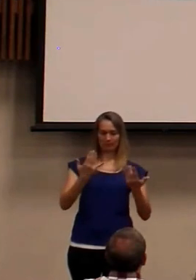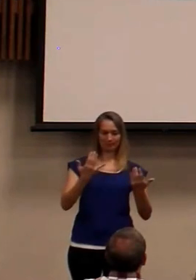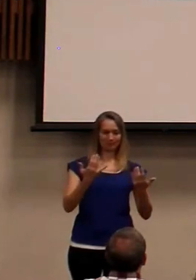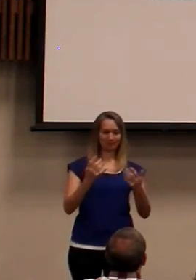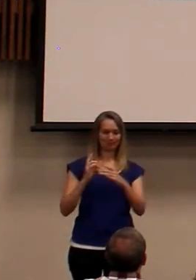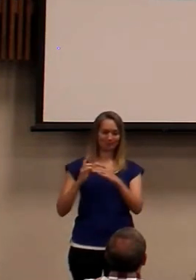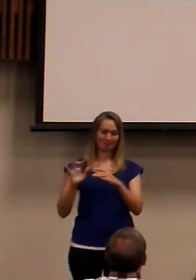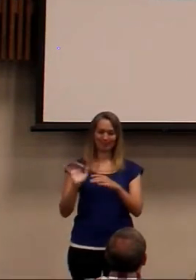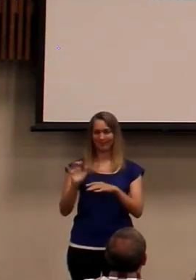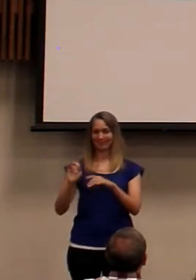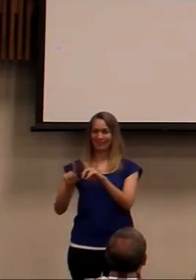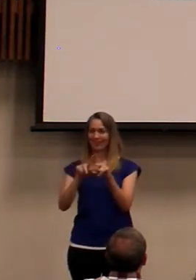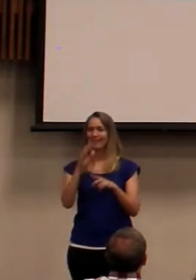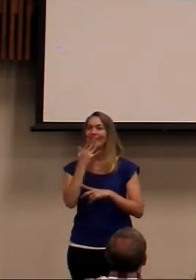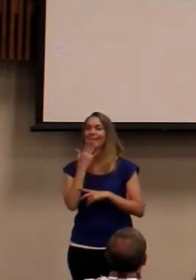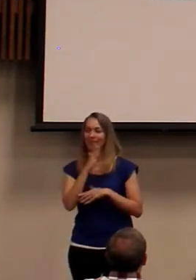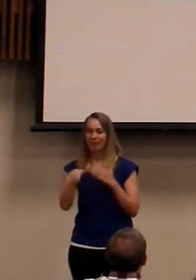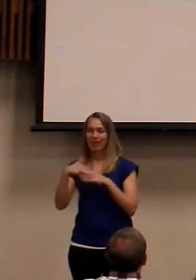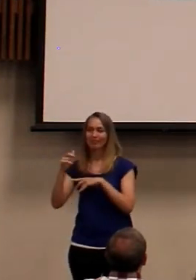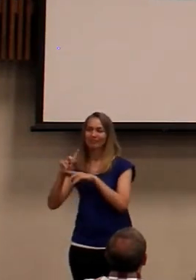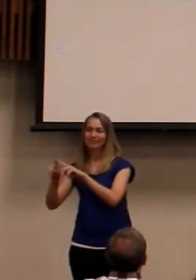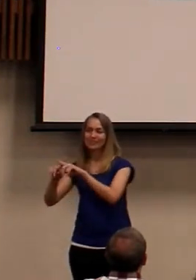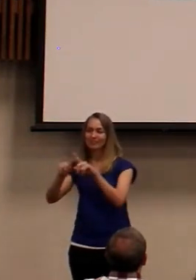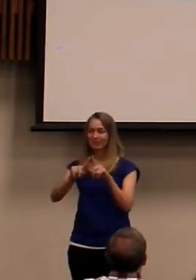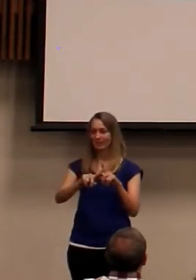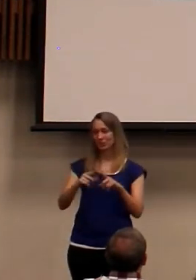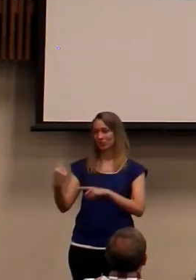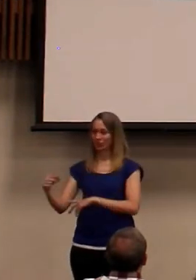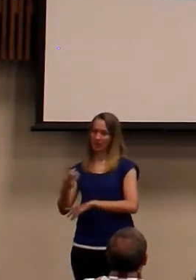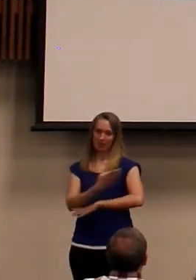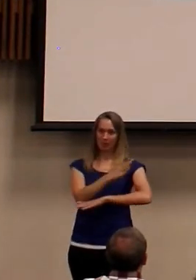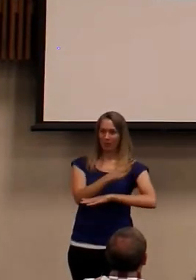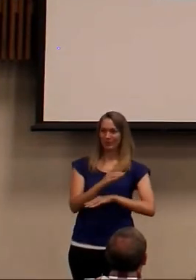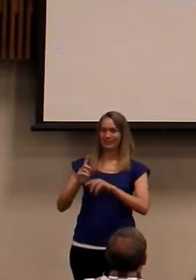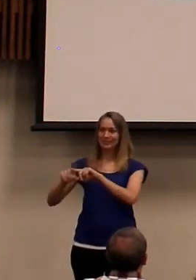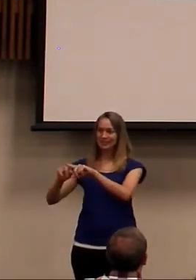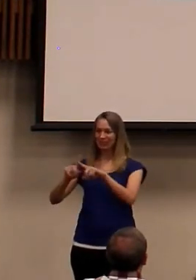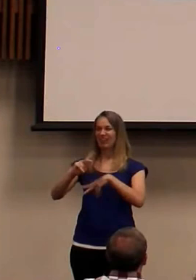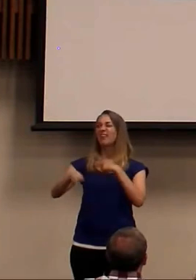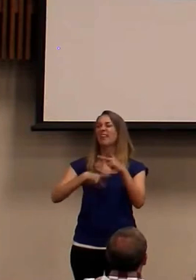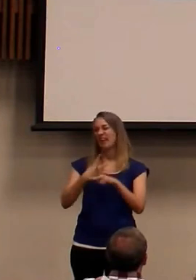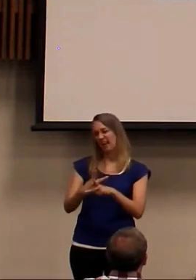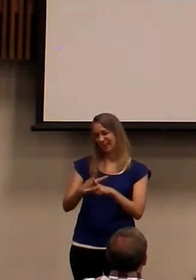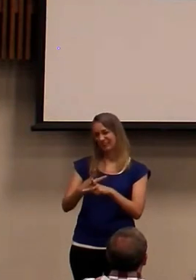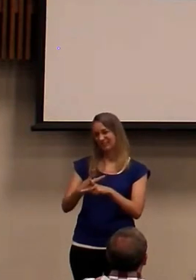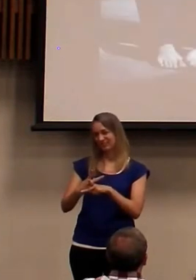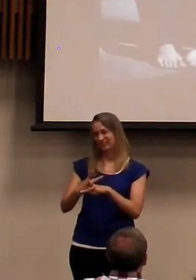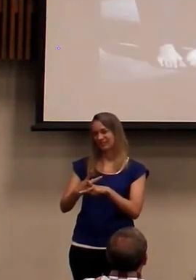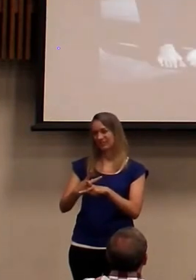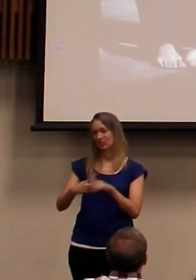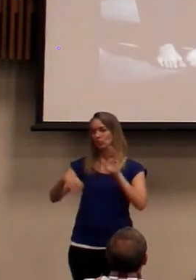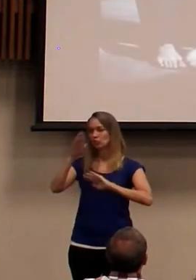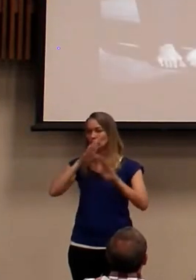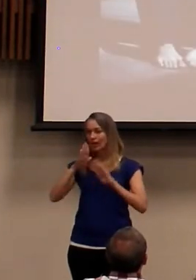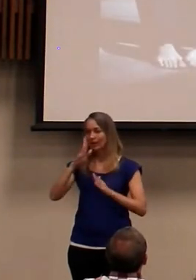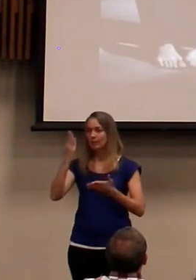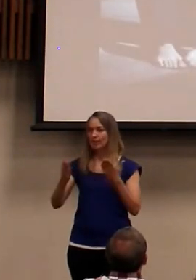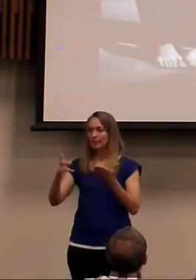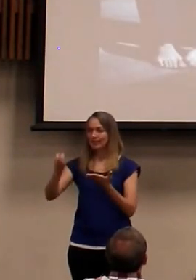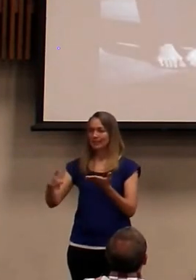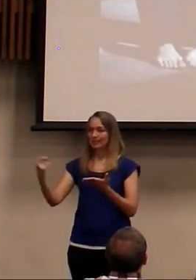one tomorrow, but they're all trials and they're all trouble. And you may find yourself with needing someone to row beside